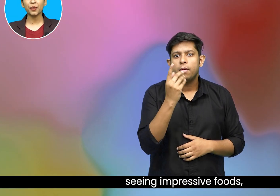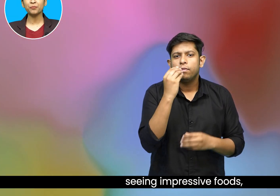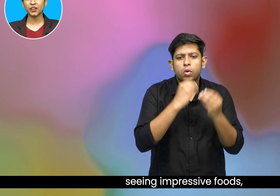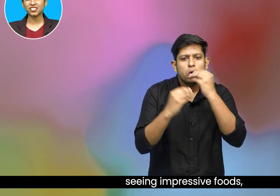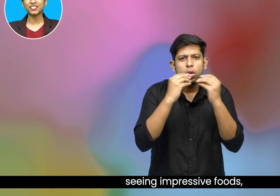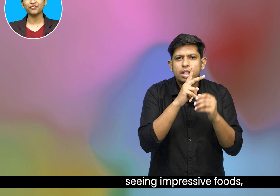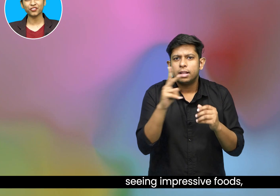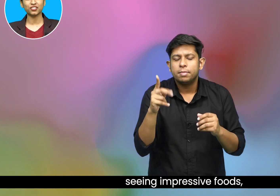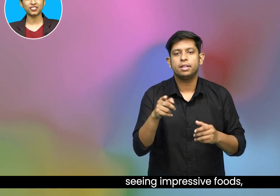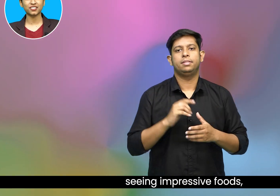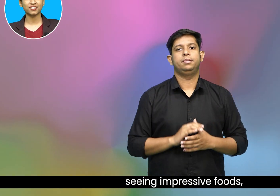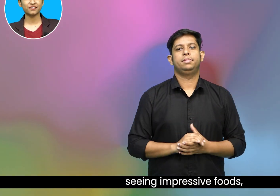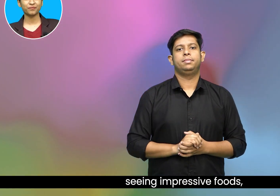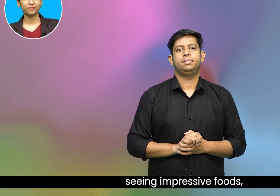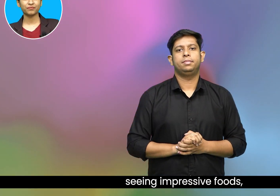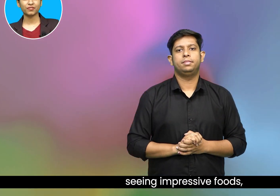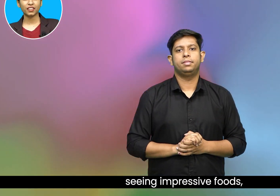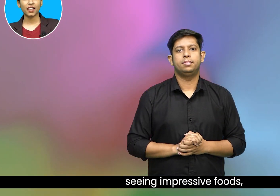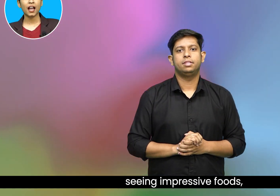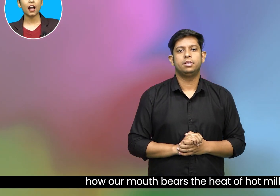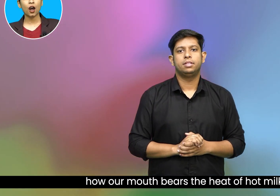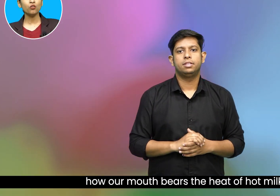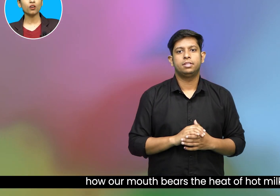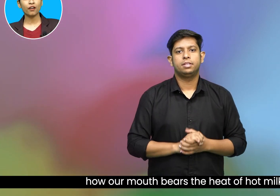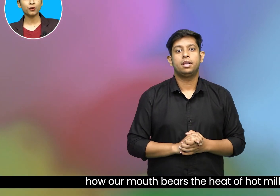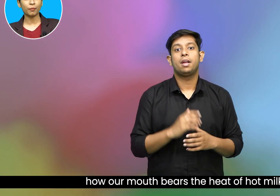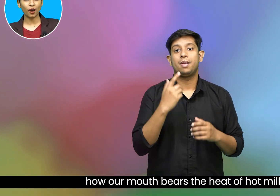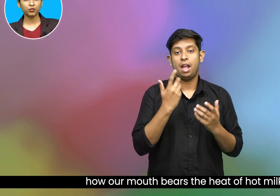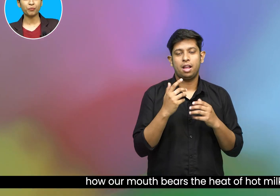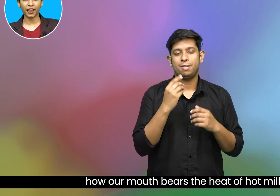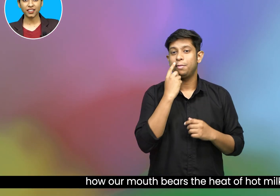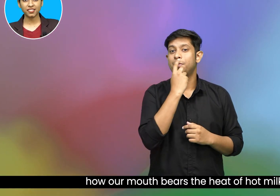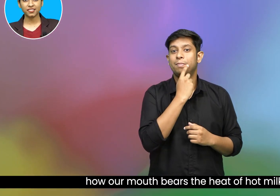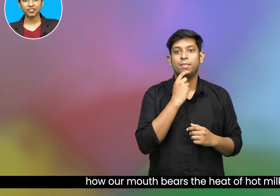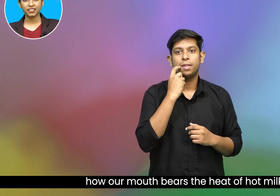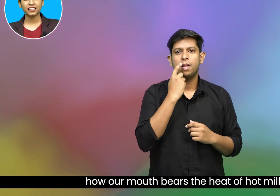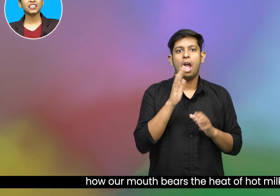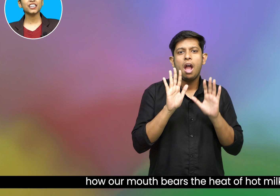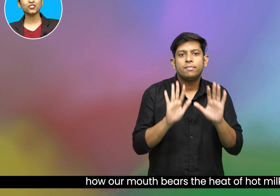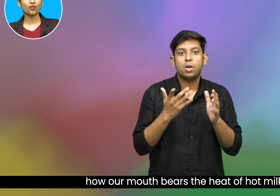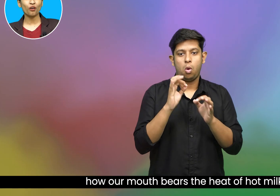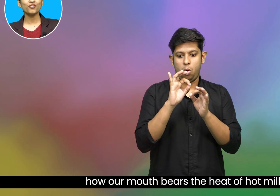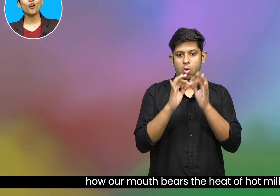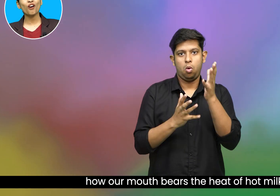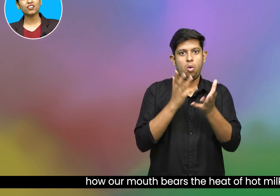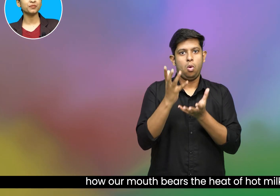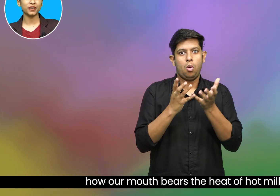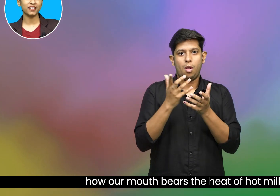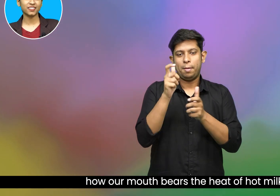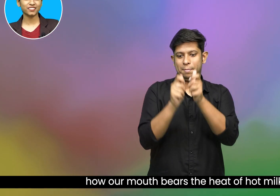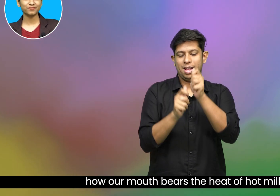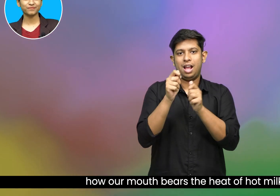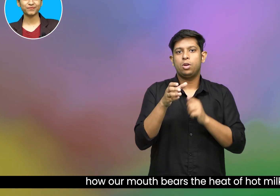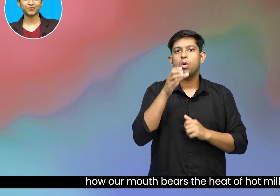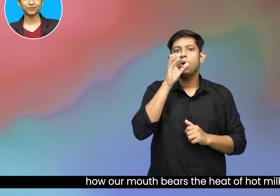seeing impressing foods, how our mouth bears heat of hot